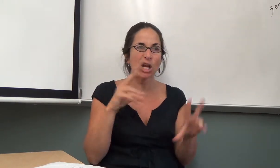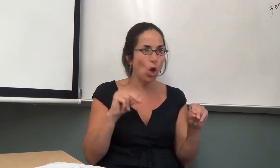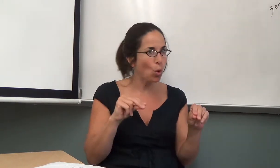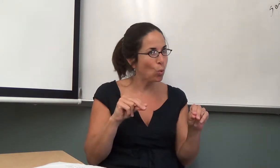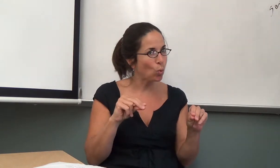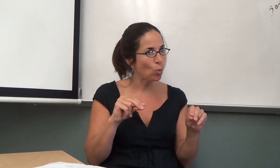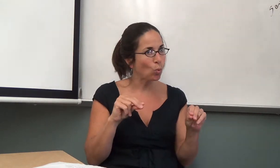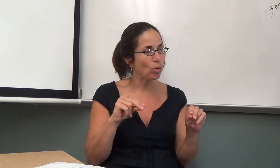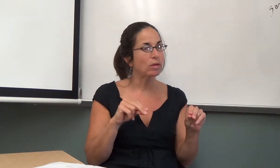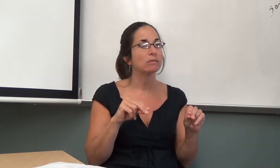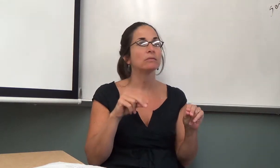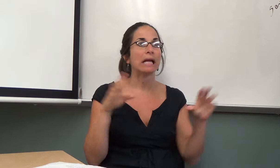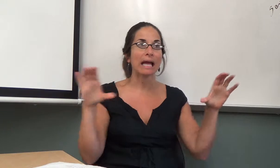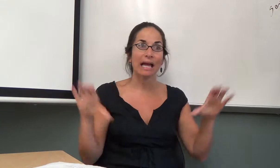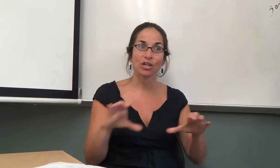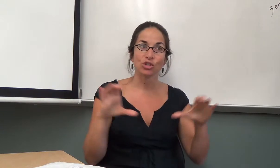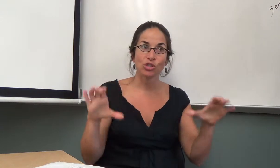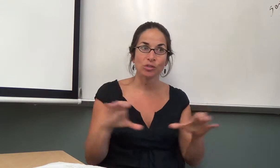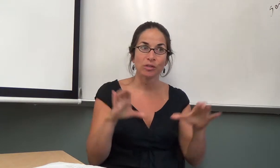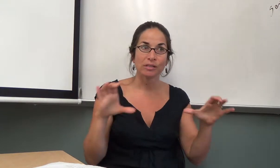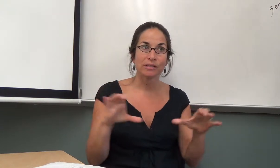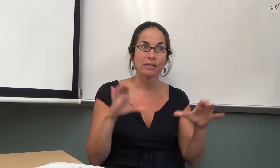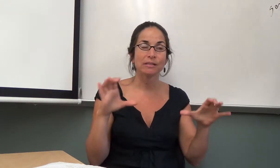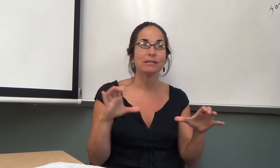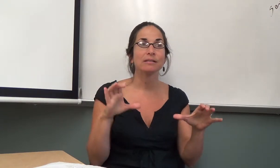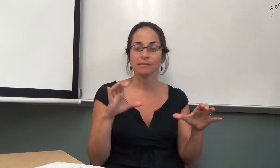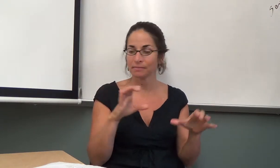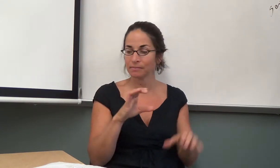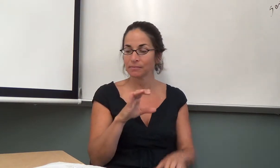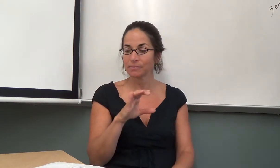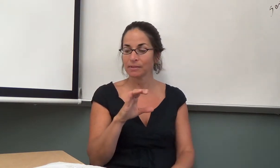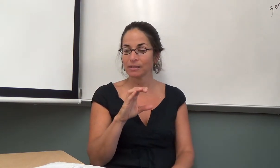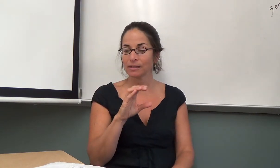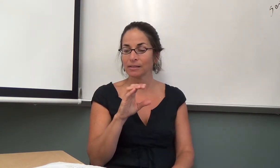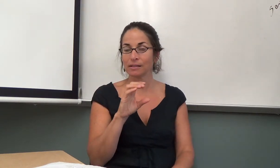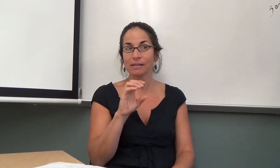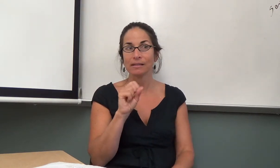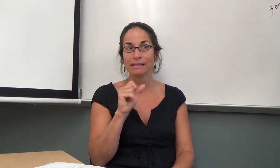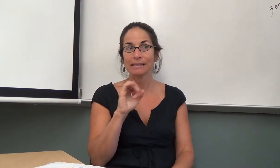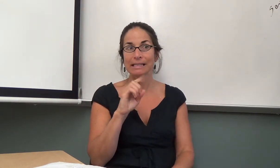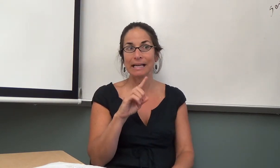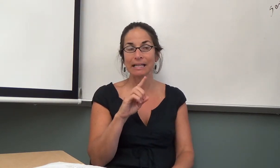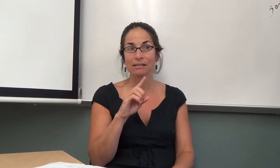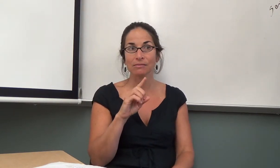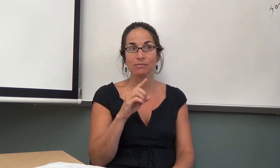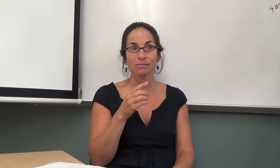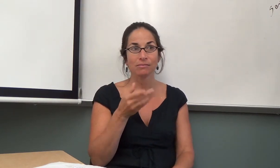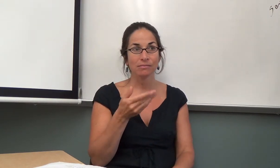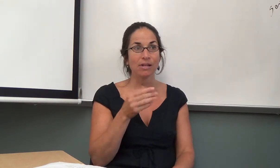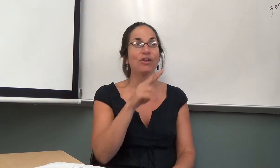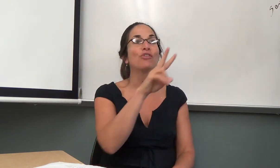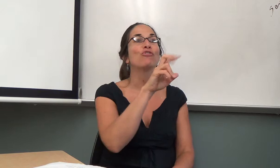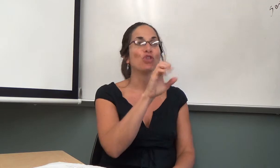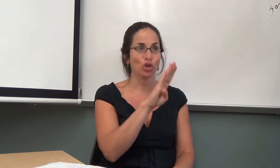he's committing an action, isn't he? So that means it's a... What is it? A verb. A verb. Well